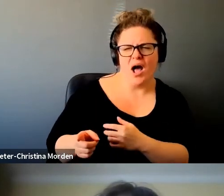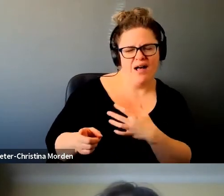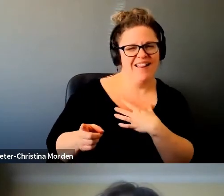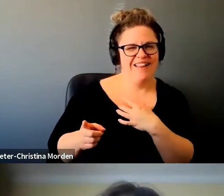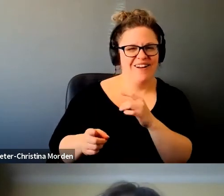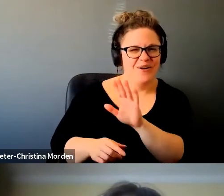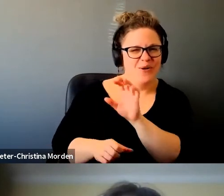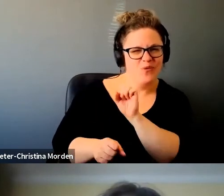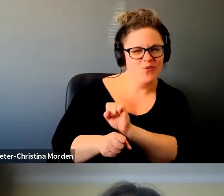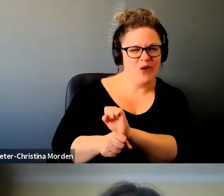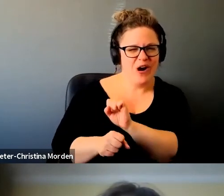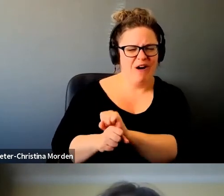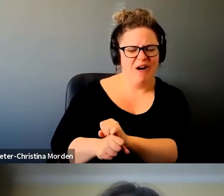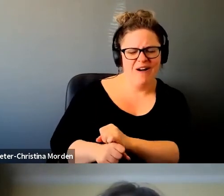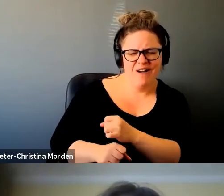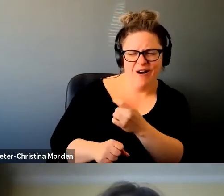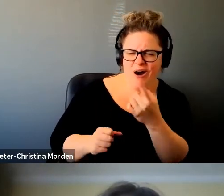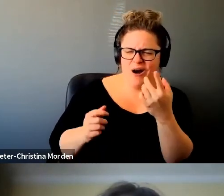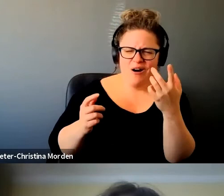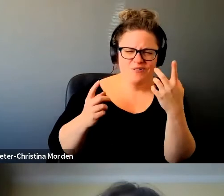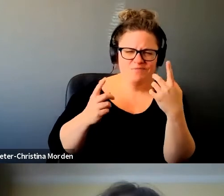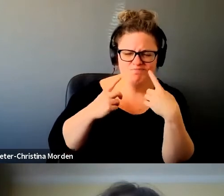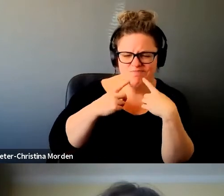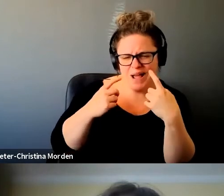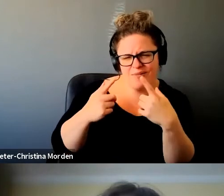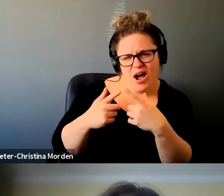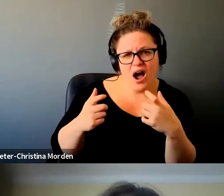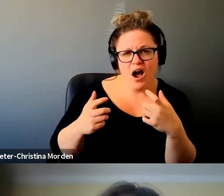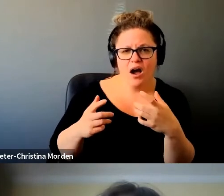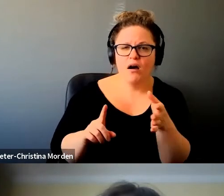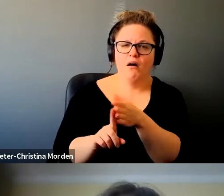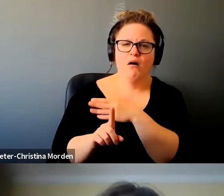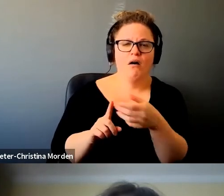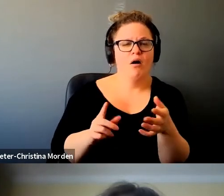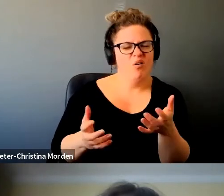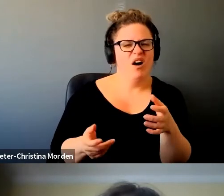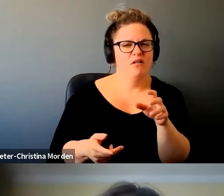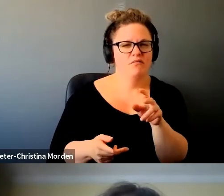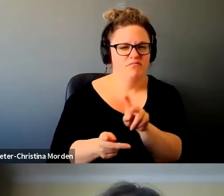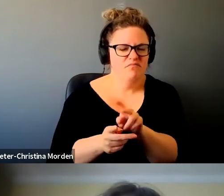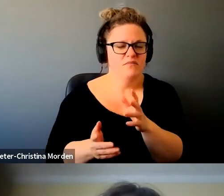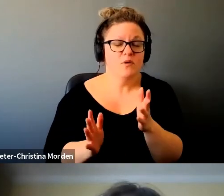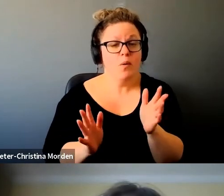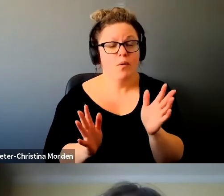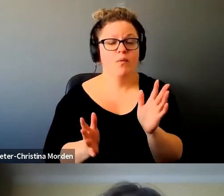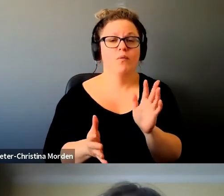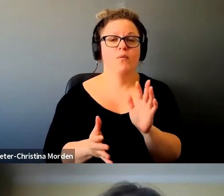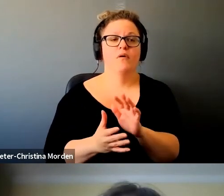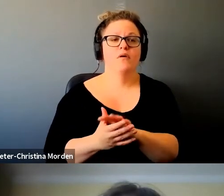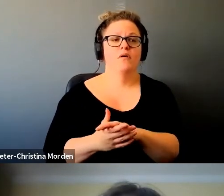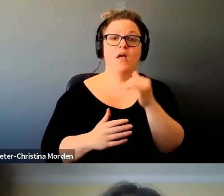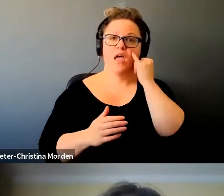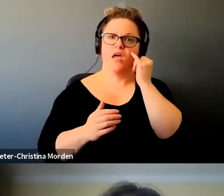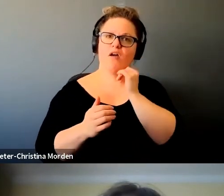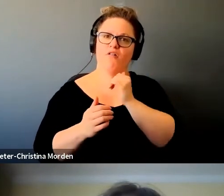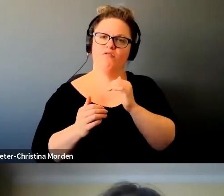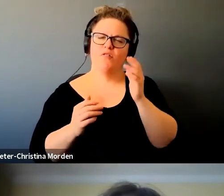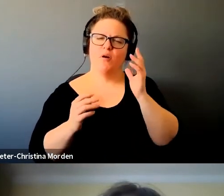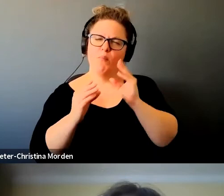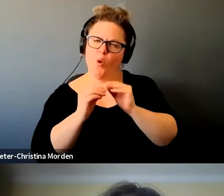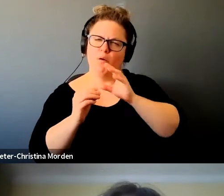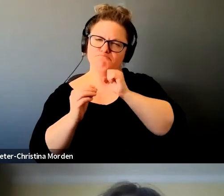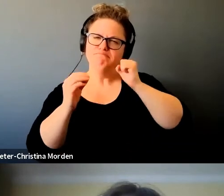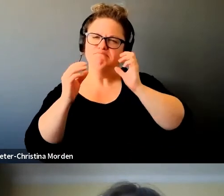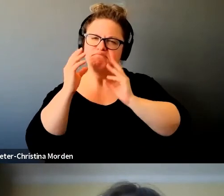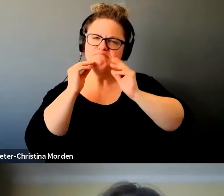you're up and coming, like, the compliments to a young artist. And when you're hearing that from a more established art, it's